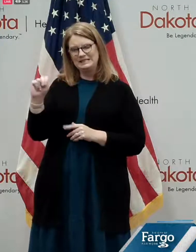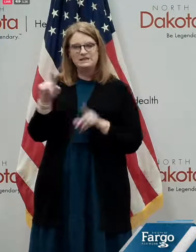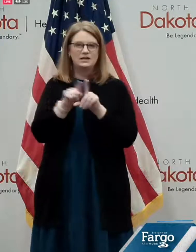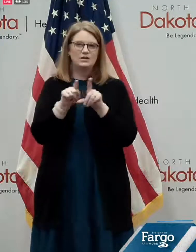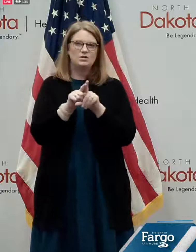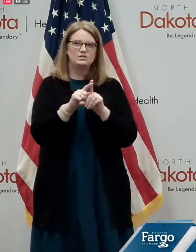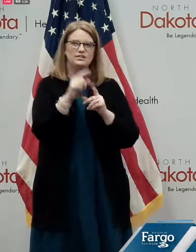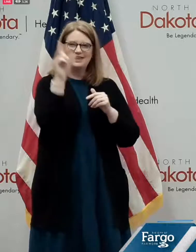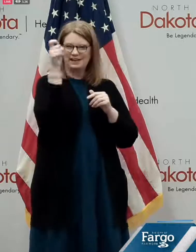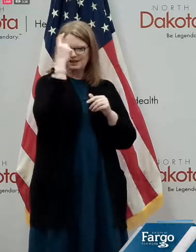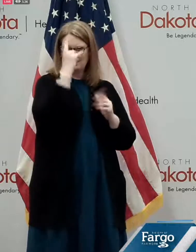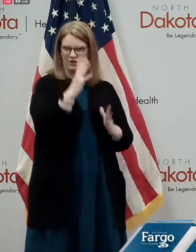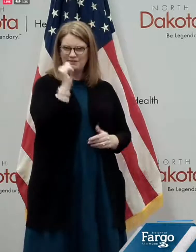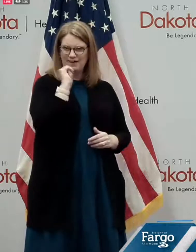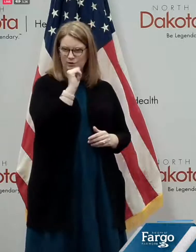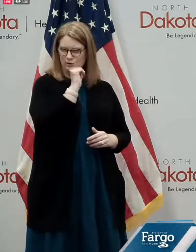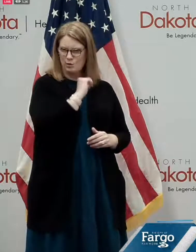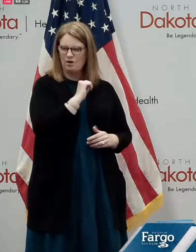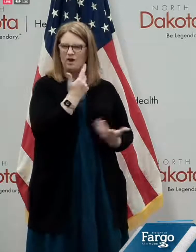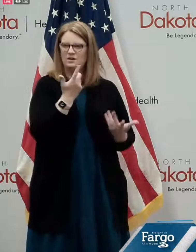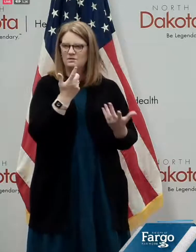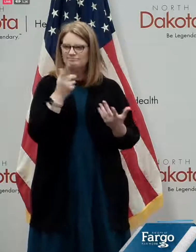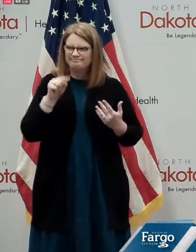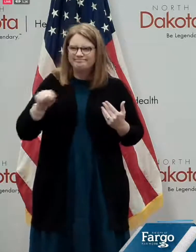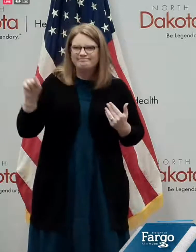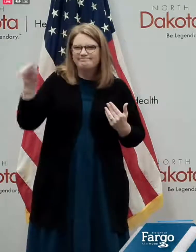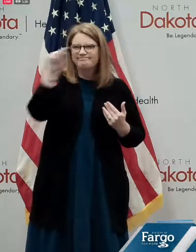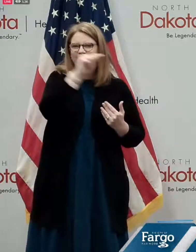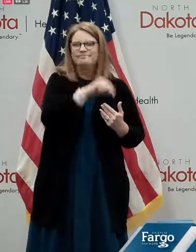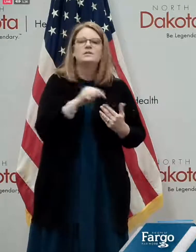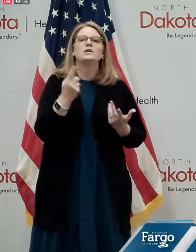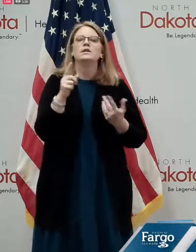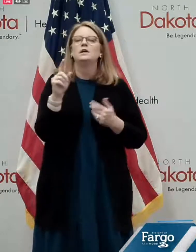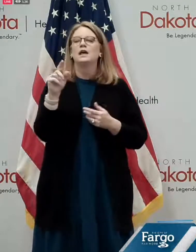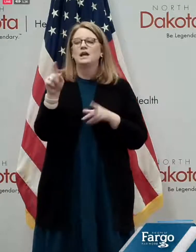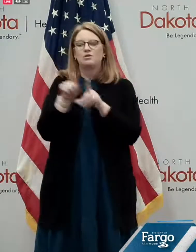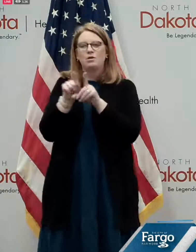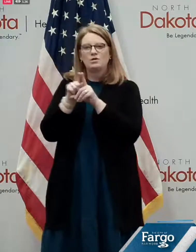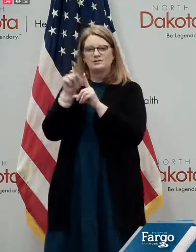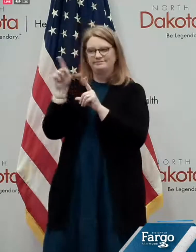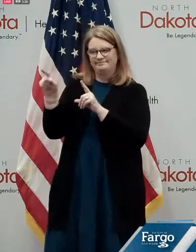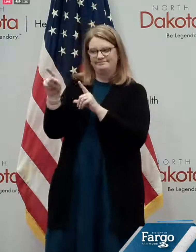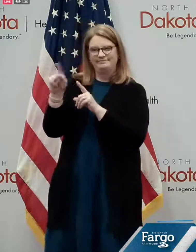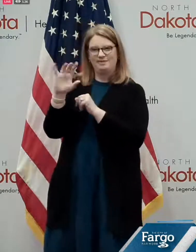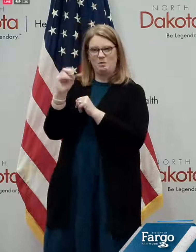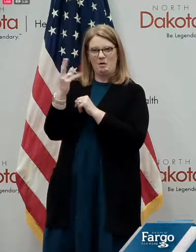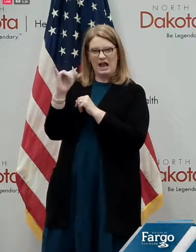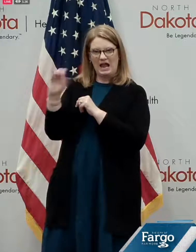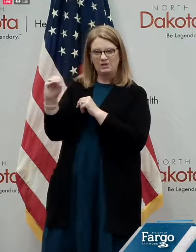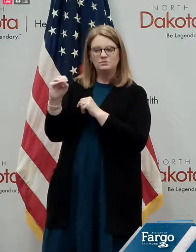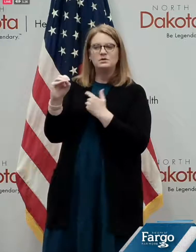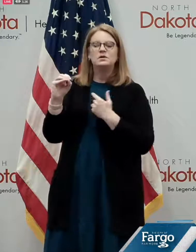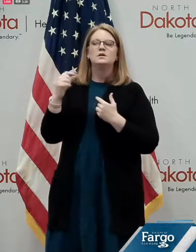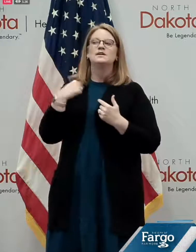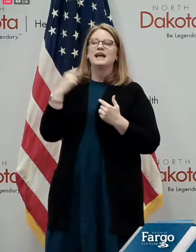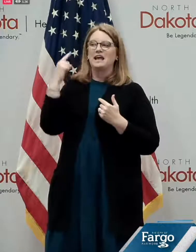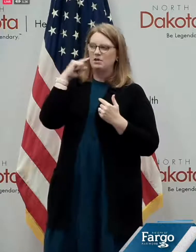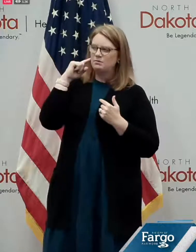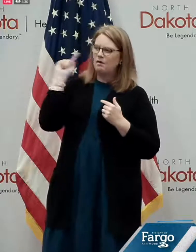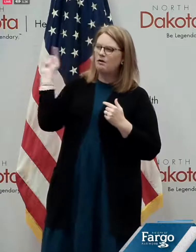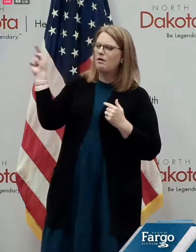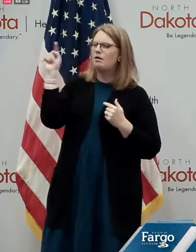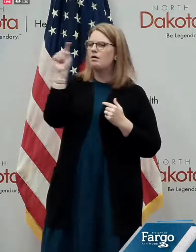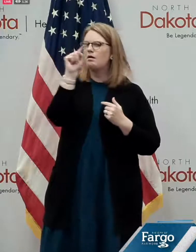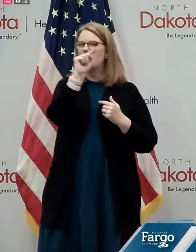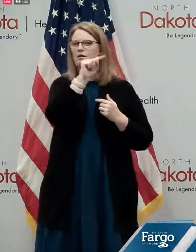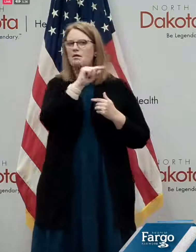Arizona, and others across the state, Mike DeWine from Ohio. Hearing about what other people are approaching it, I think that